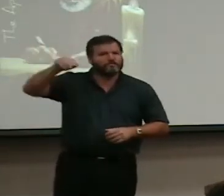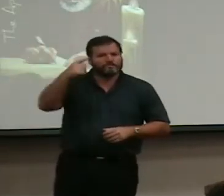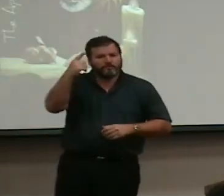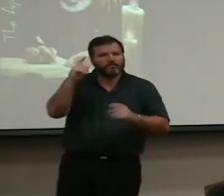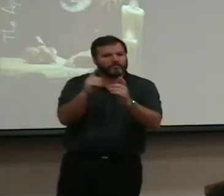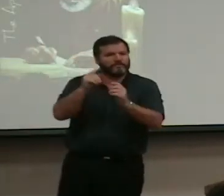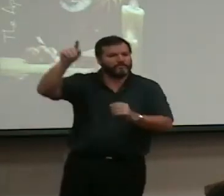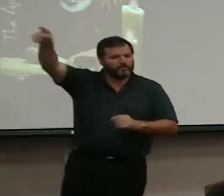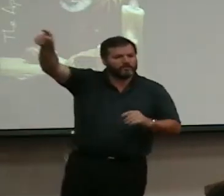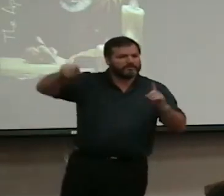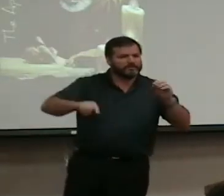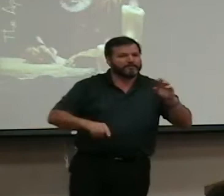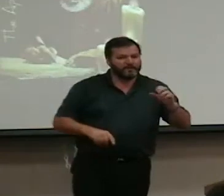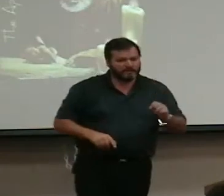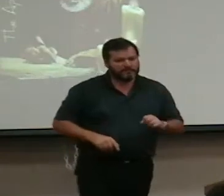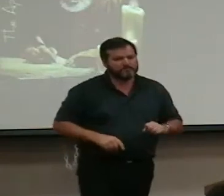go, someone will meet you there.